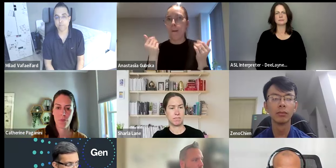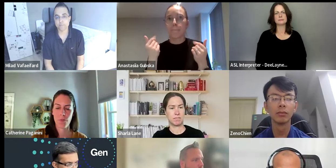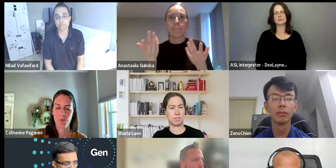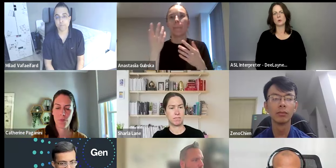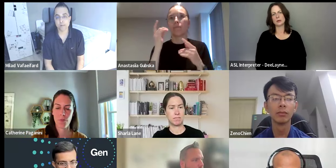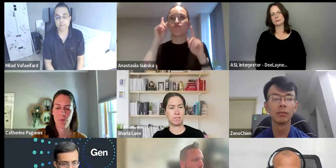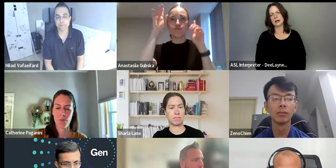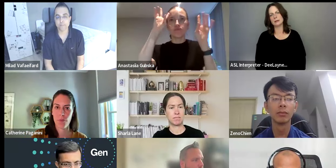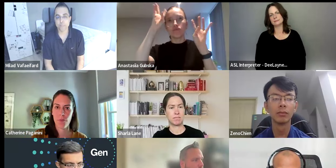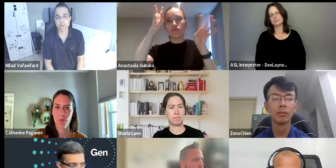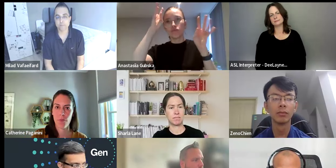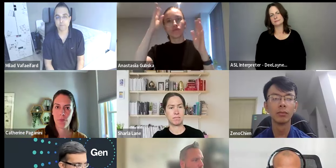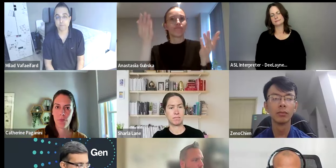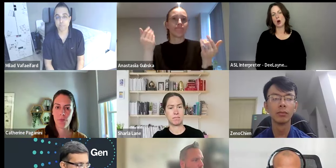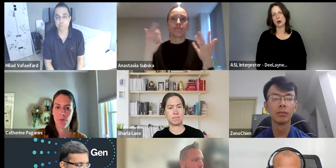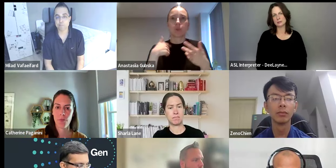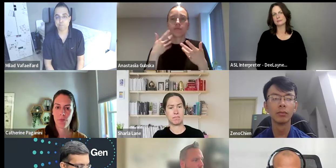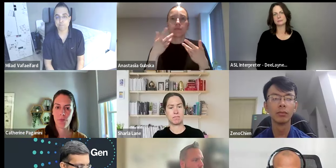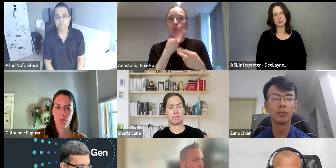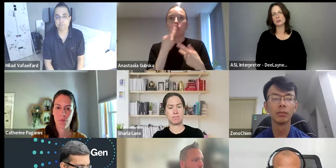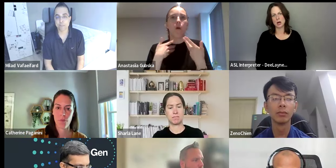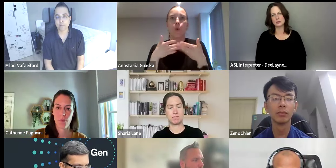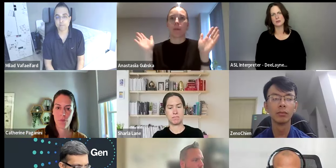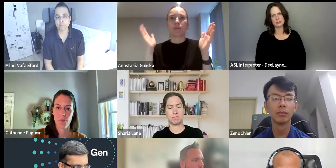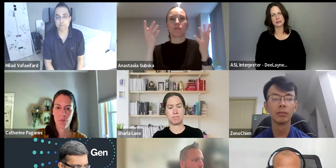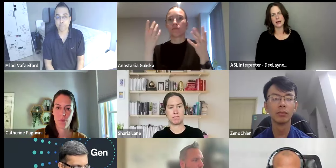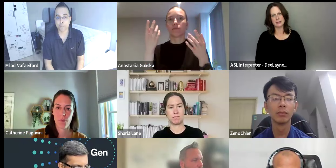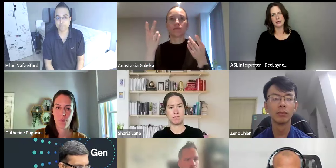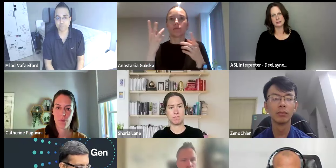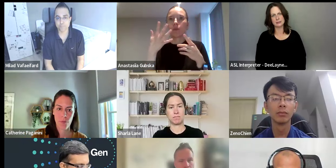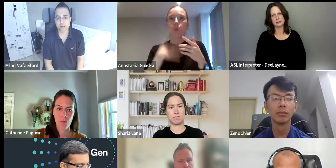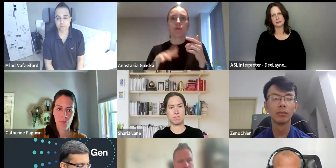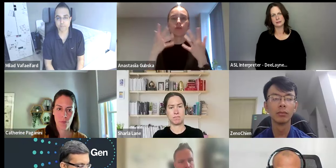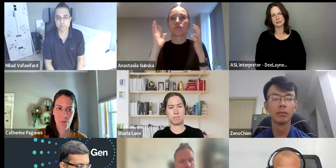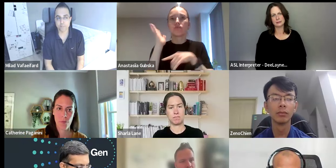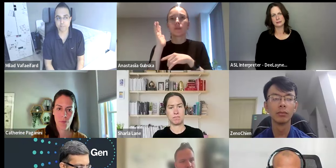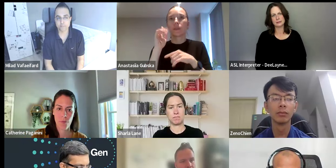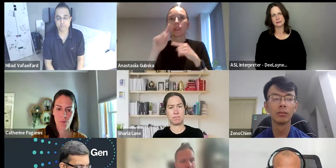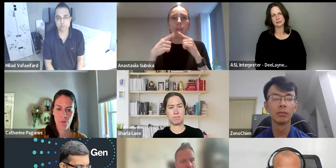applying for talks, to do talks and things like that. And